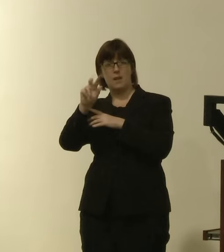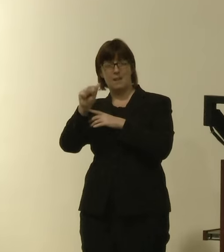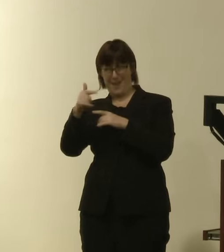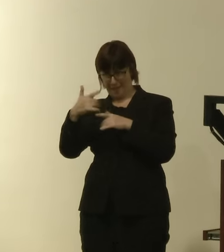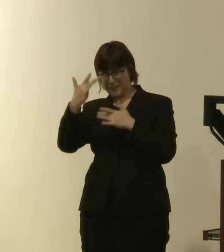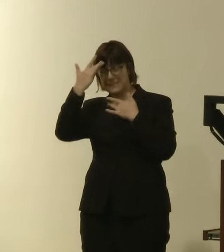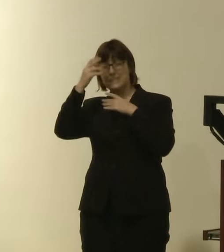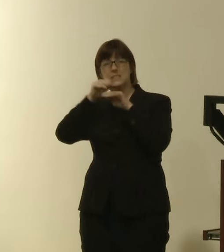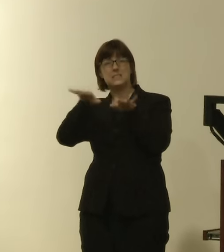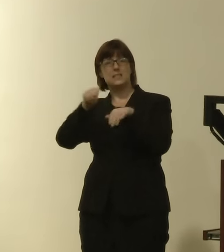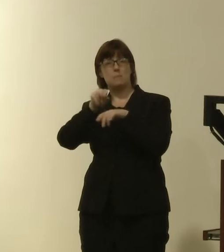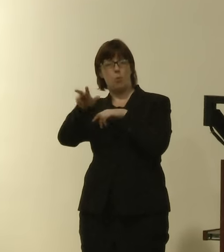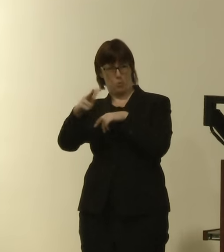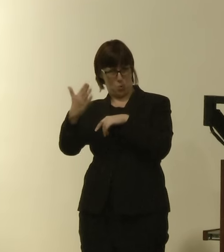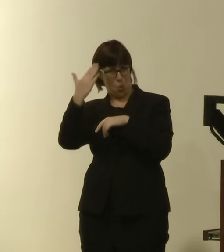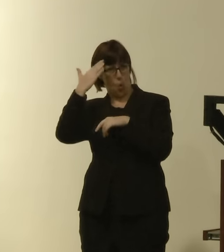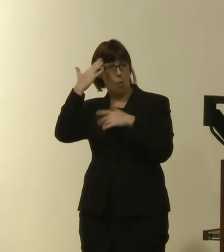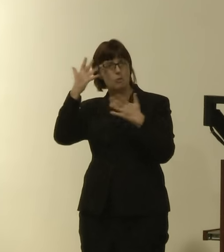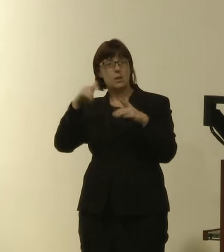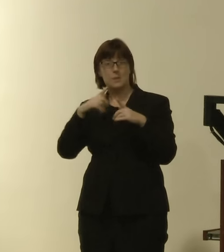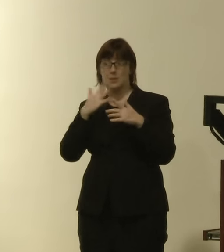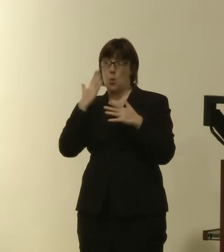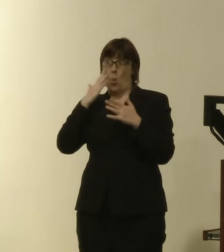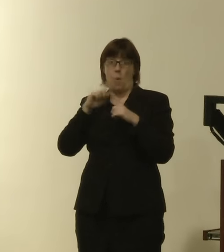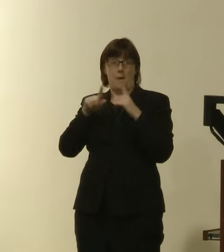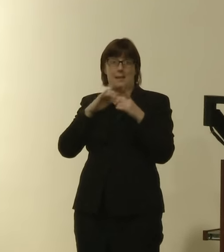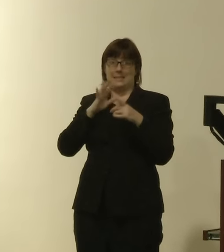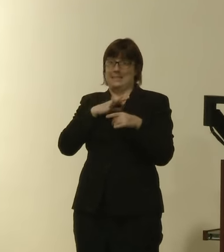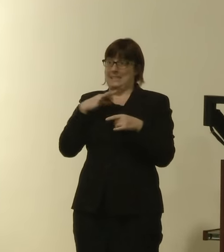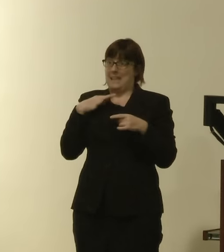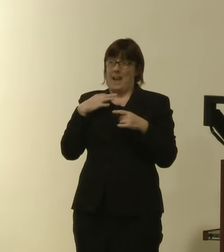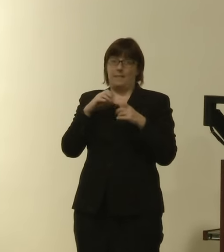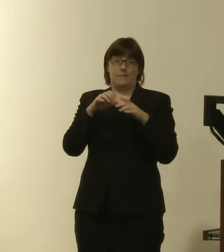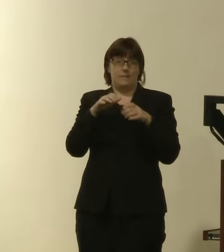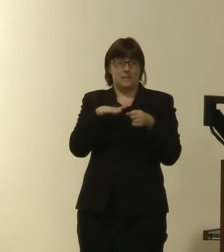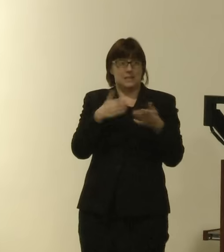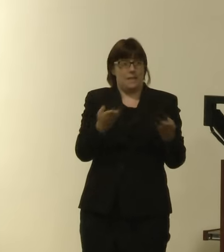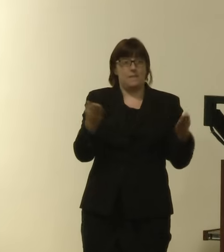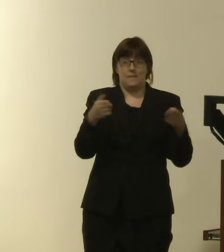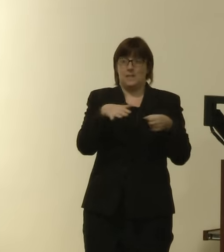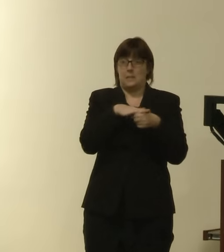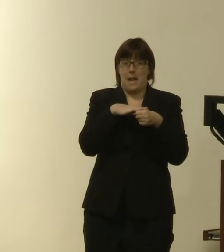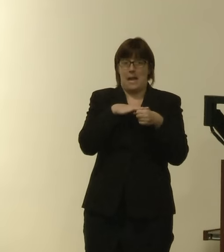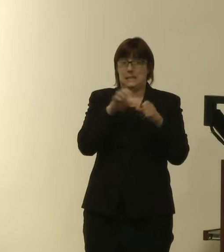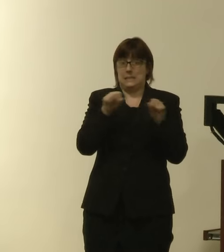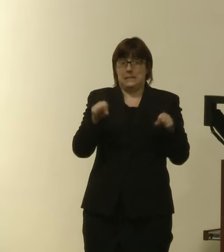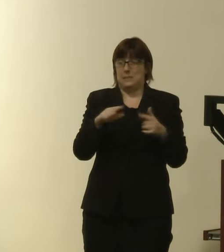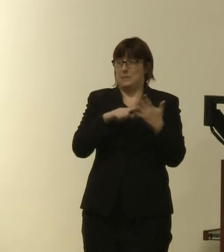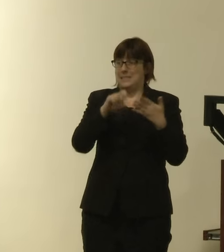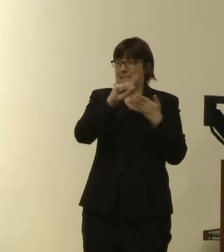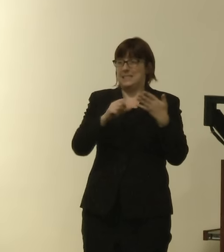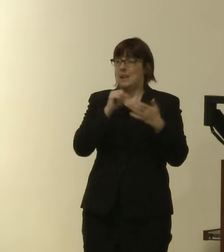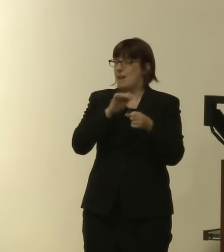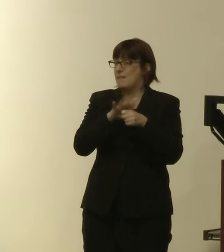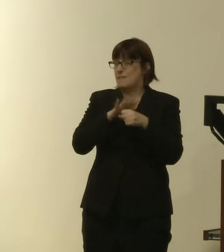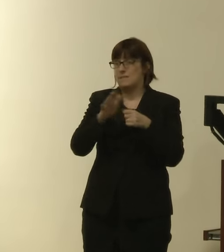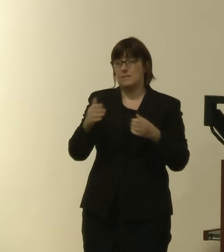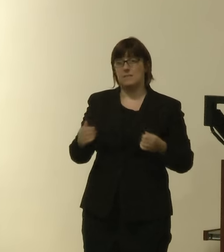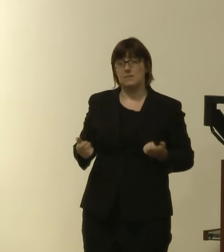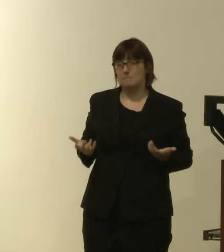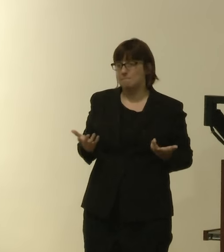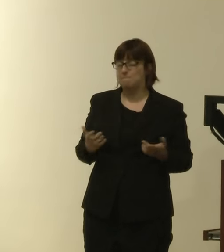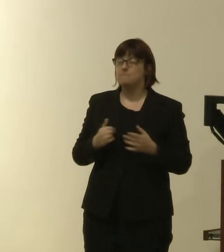we just didn't know it because we not looking for it. We didn't have the staff, stuff, space, and system. So that's what strikes me most, you know. And